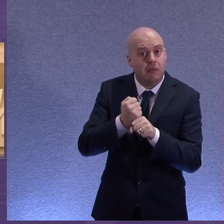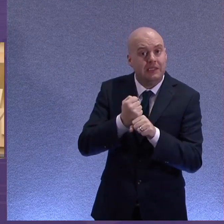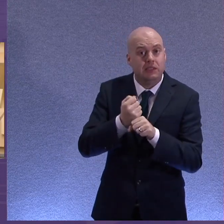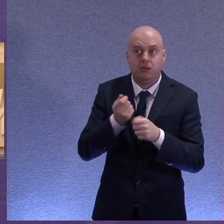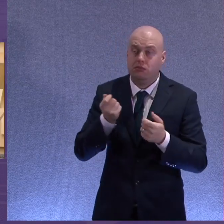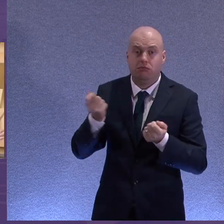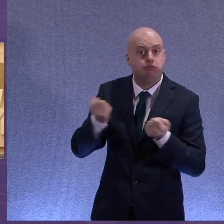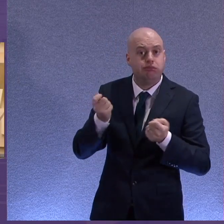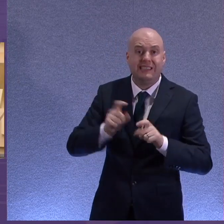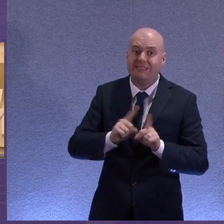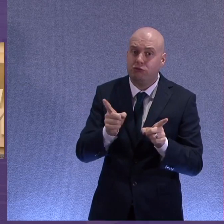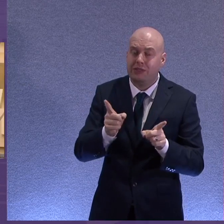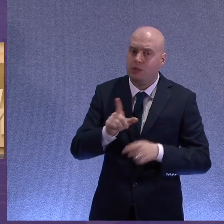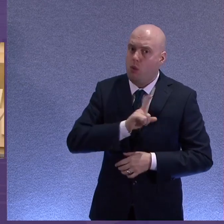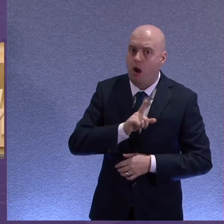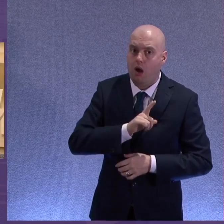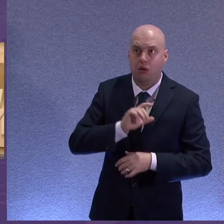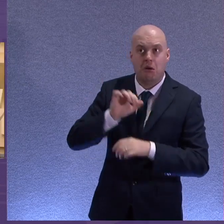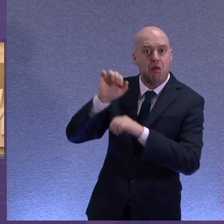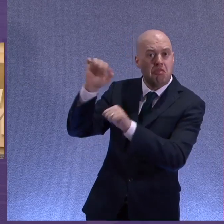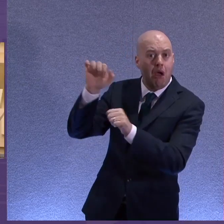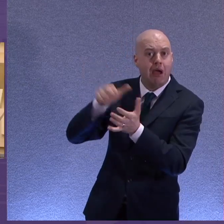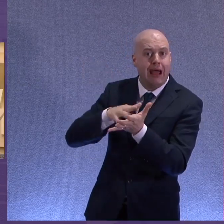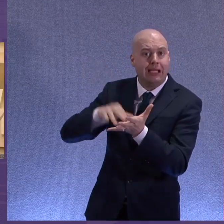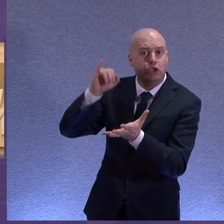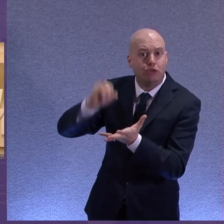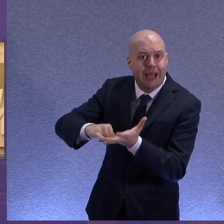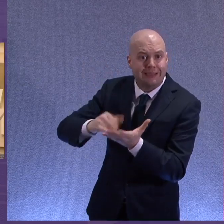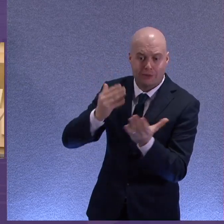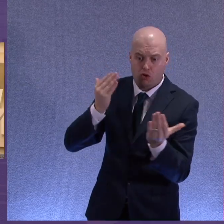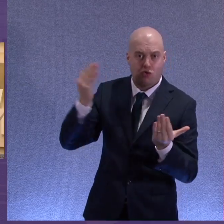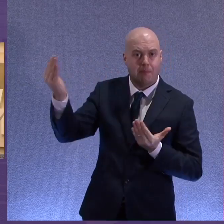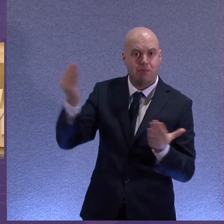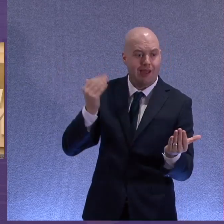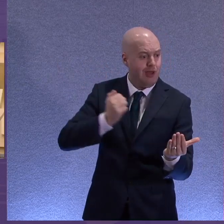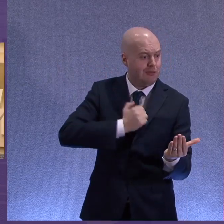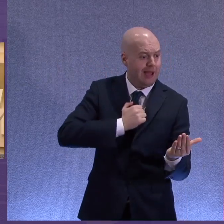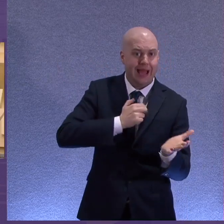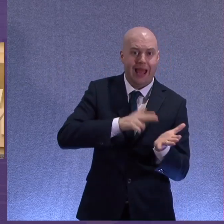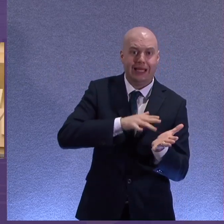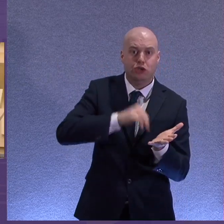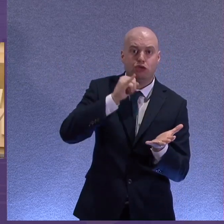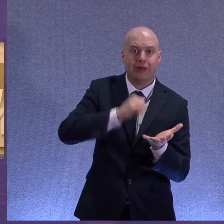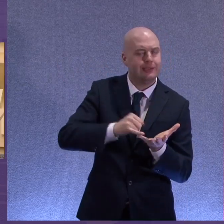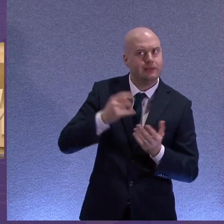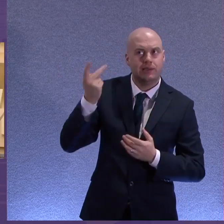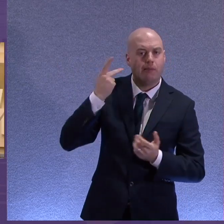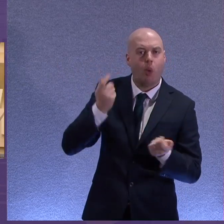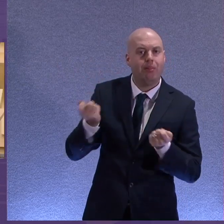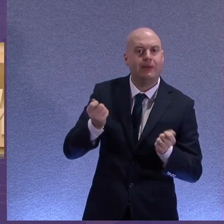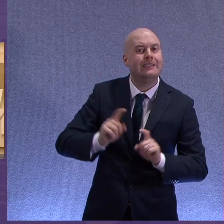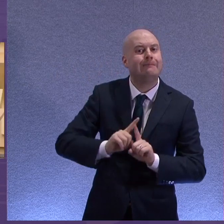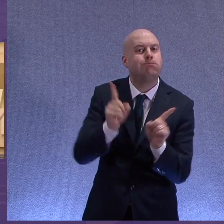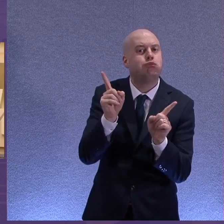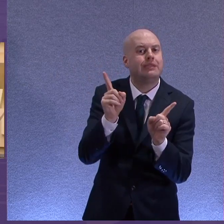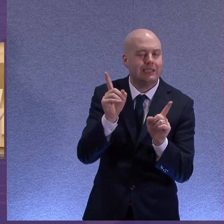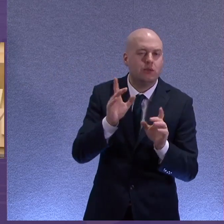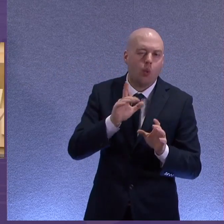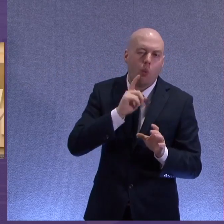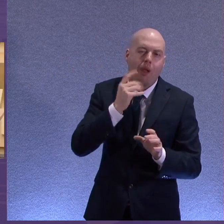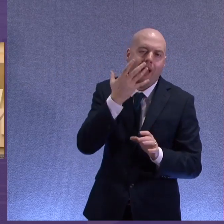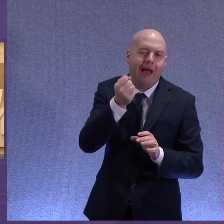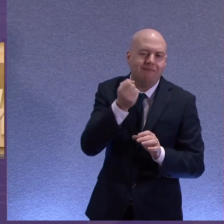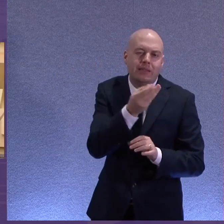NHS is not the same, so the way in which we're contacting the most vulnerable people will be slightly different. And also, we have